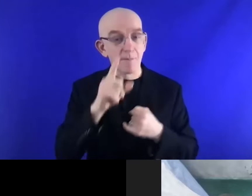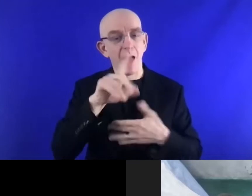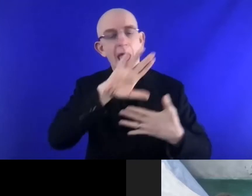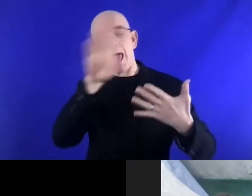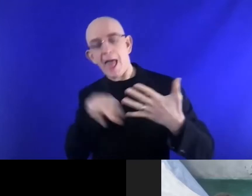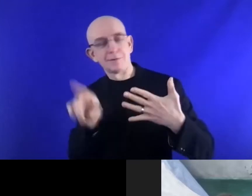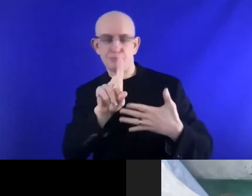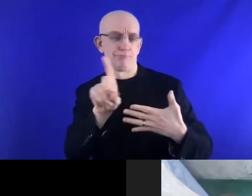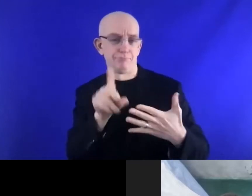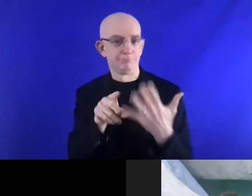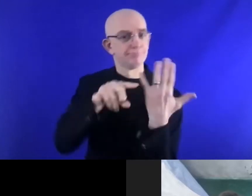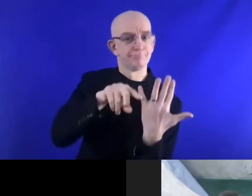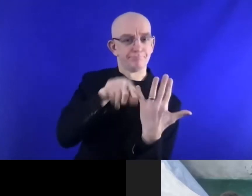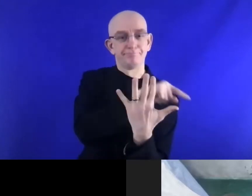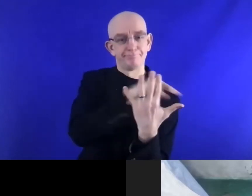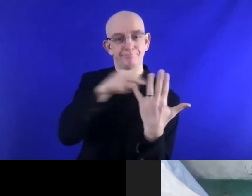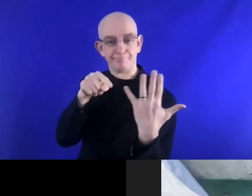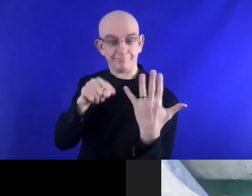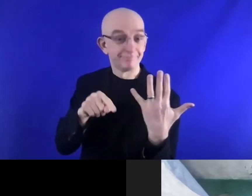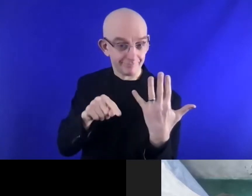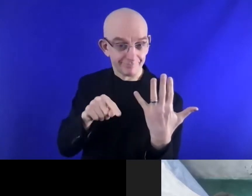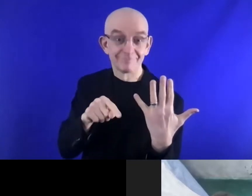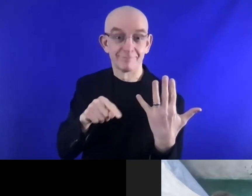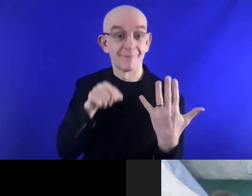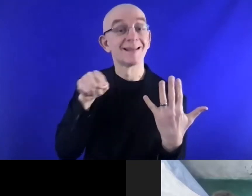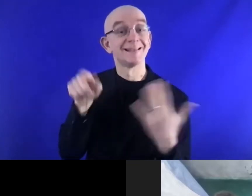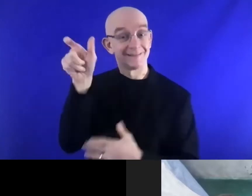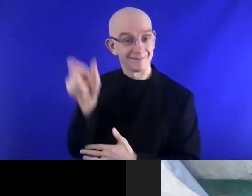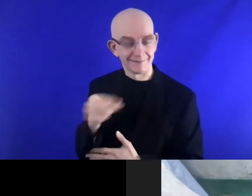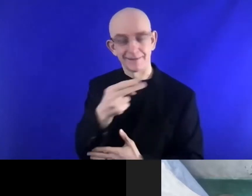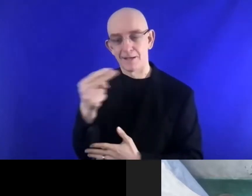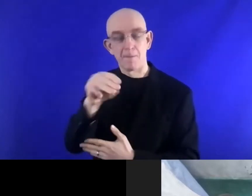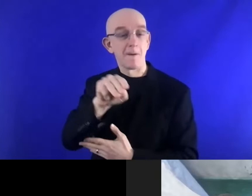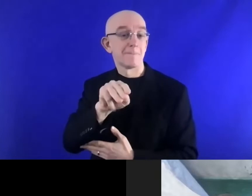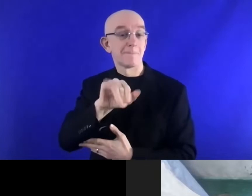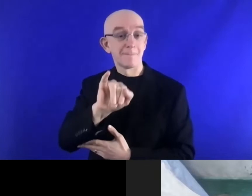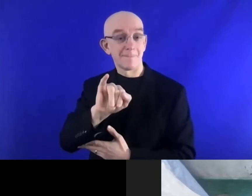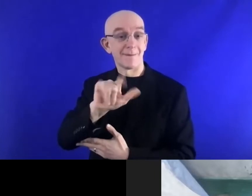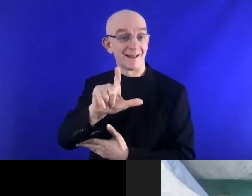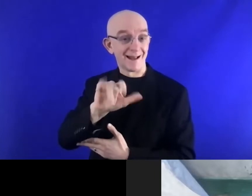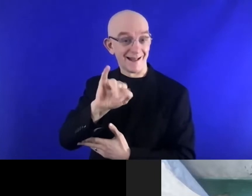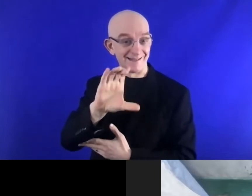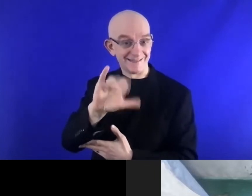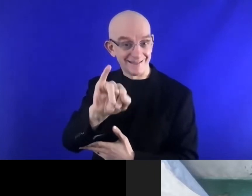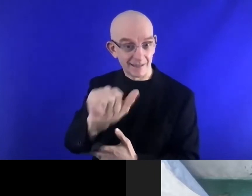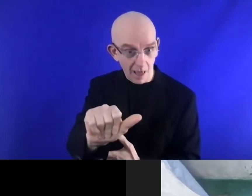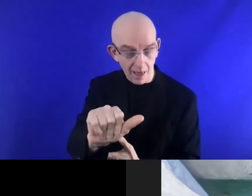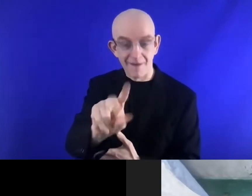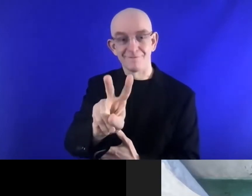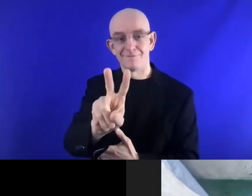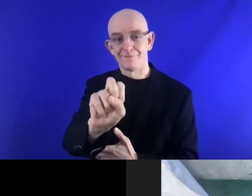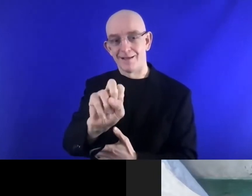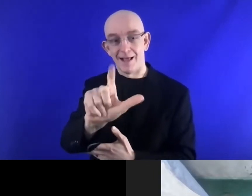from the Impact 29 Association. She tries to